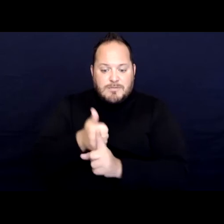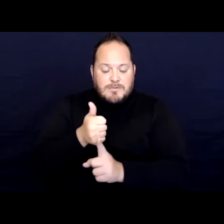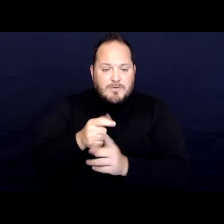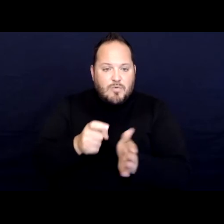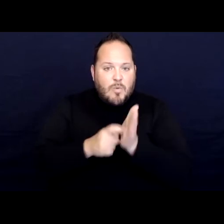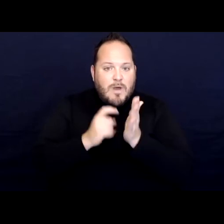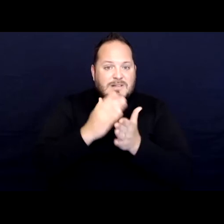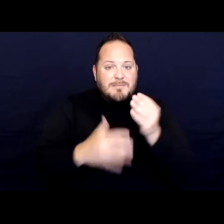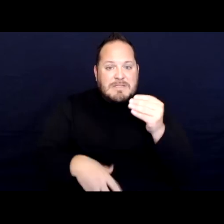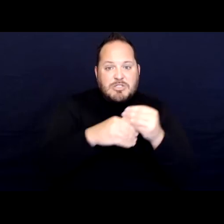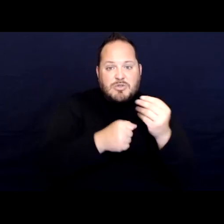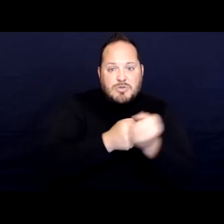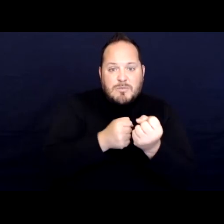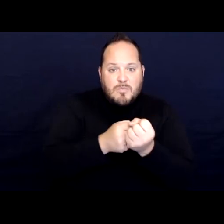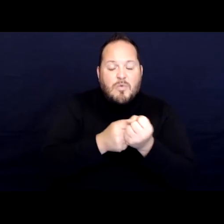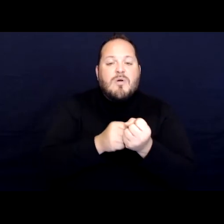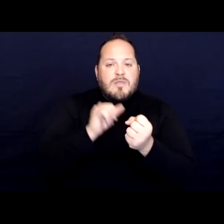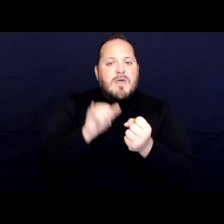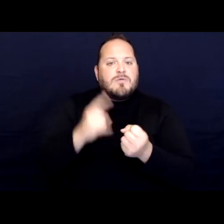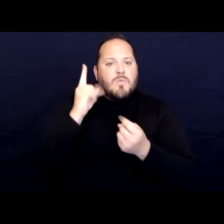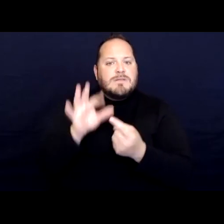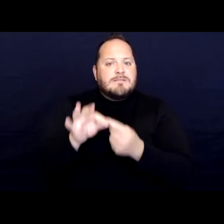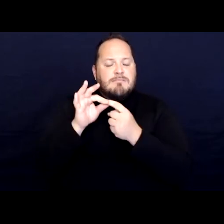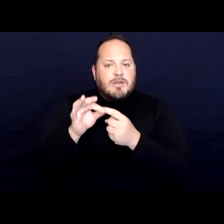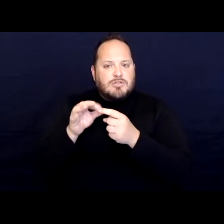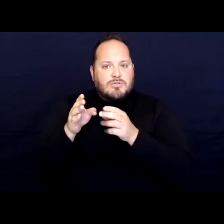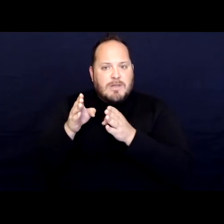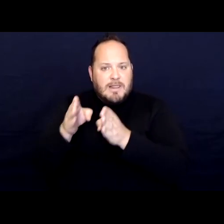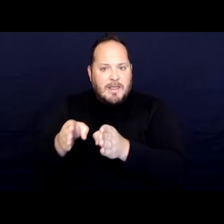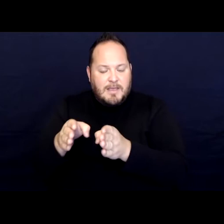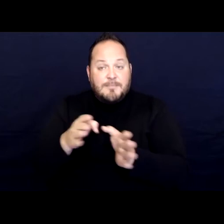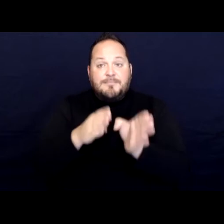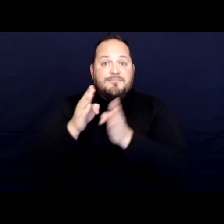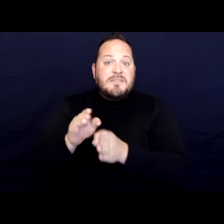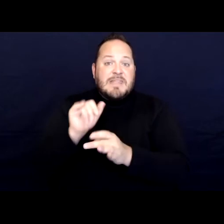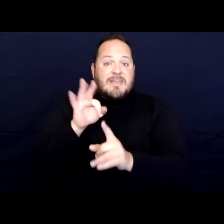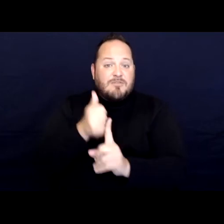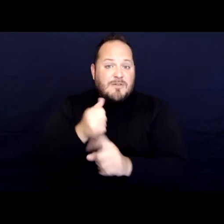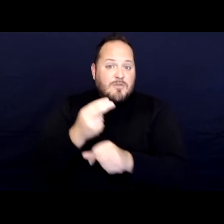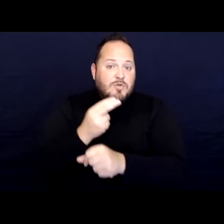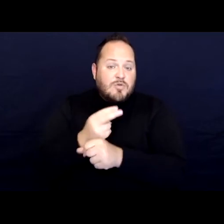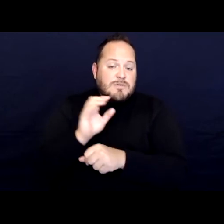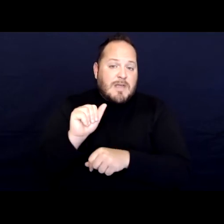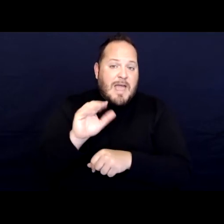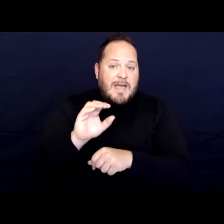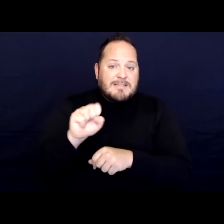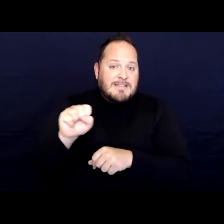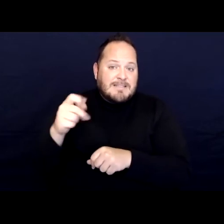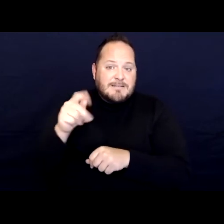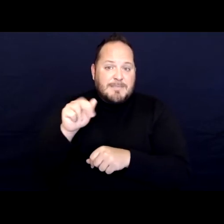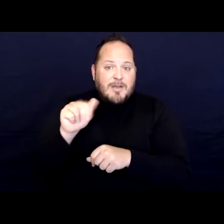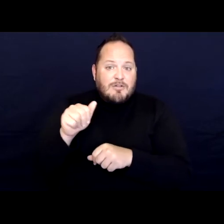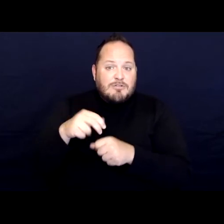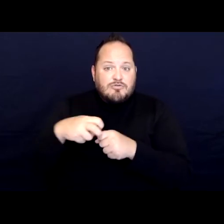supports, that became a lane for them. But if they used access paratransit, or they were using even rideshare, we